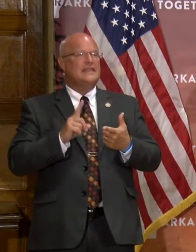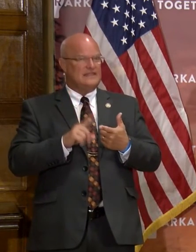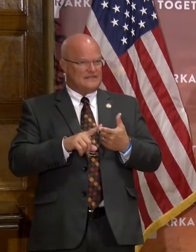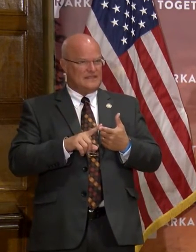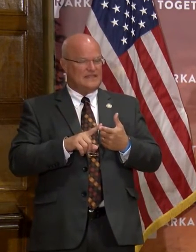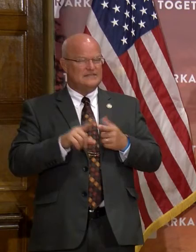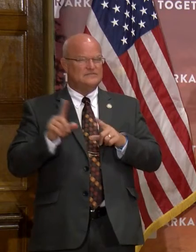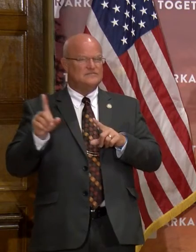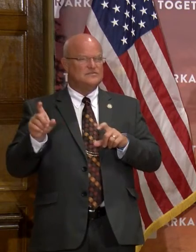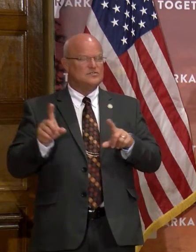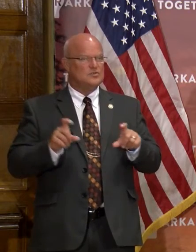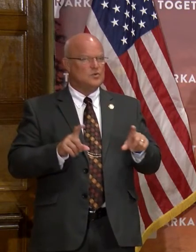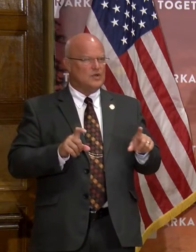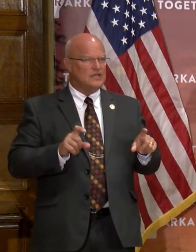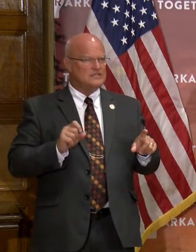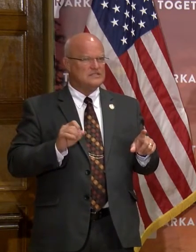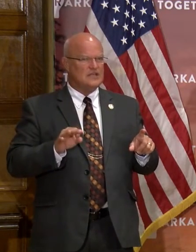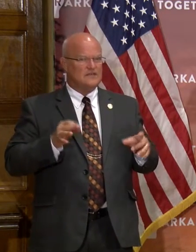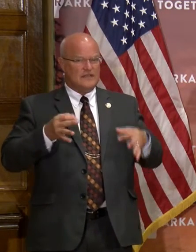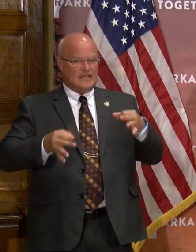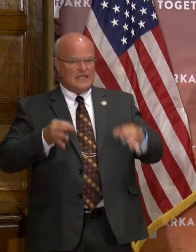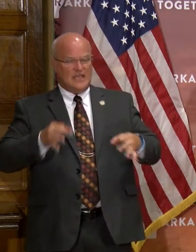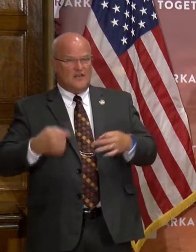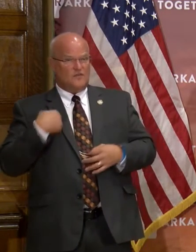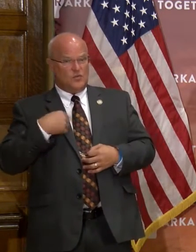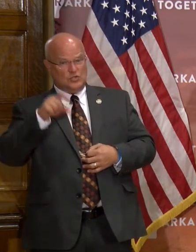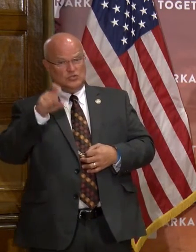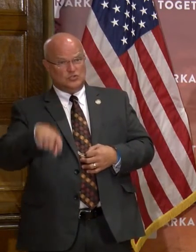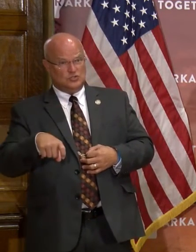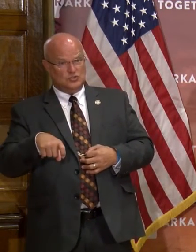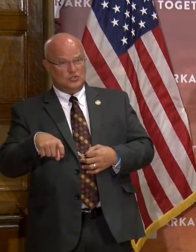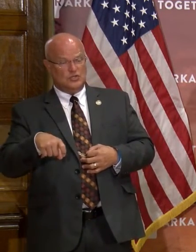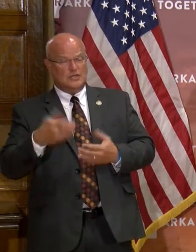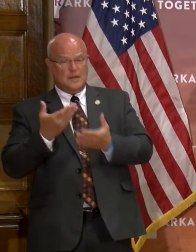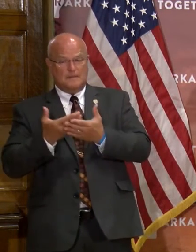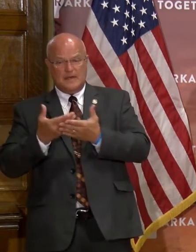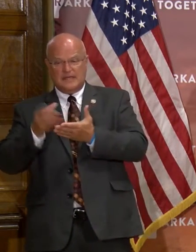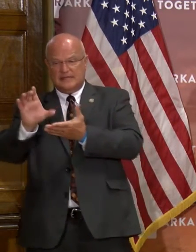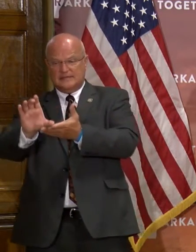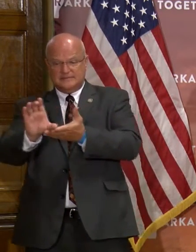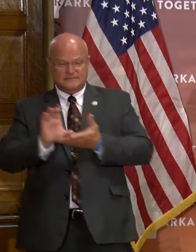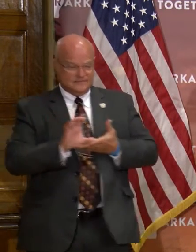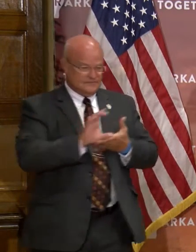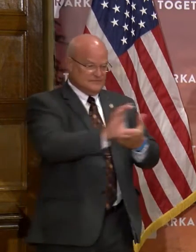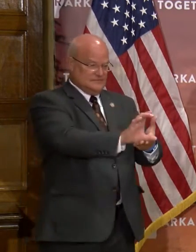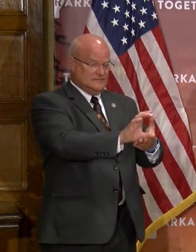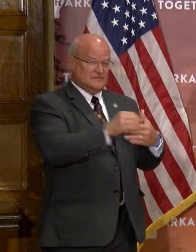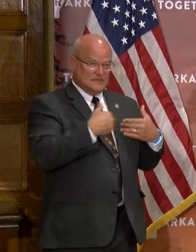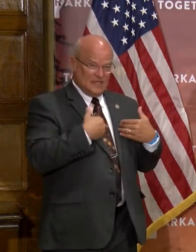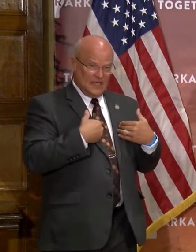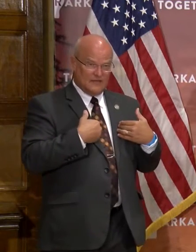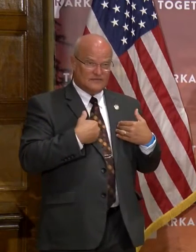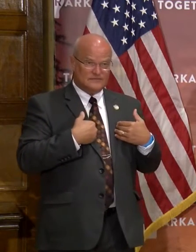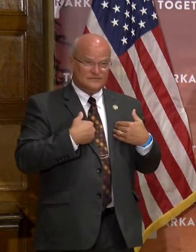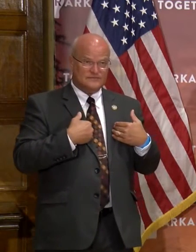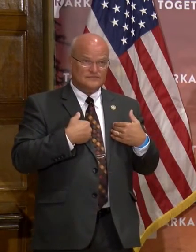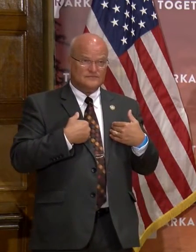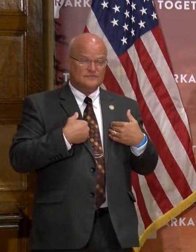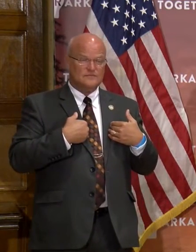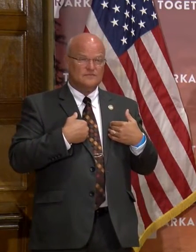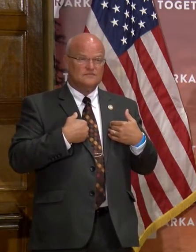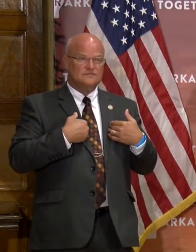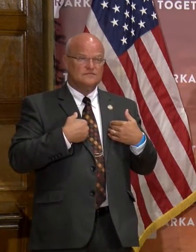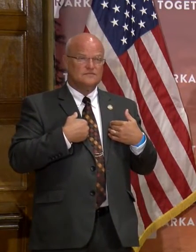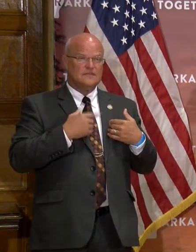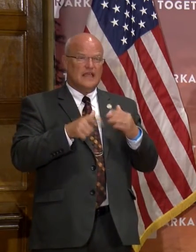it's a question of whether we should reallocate some of the funds that we have